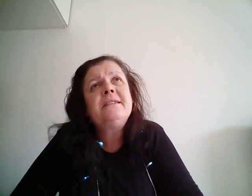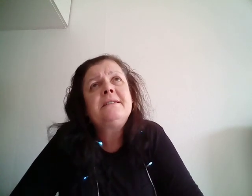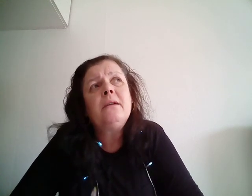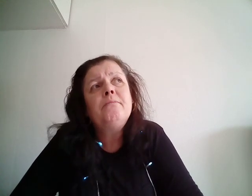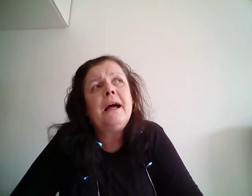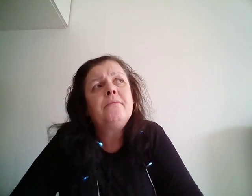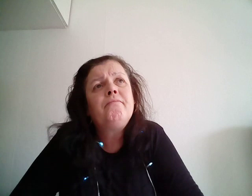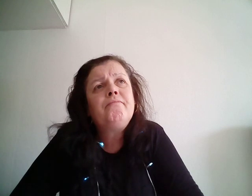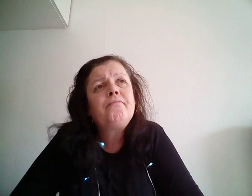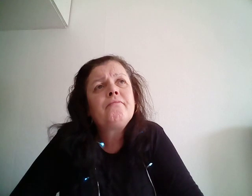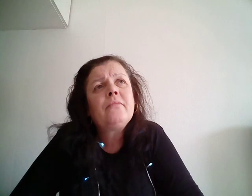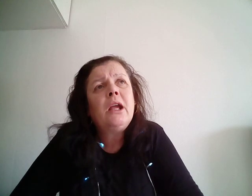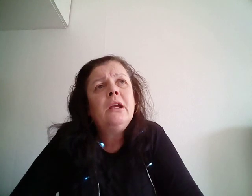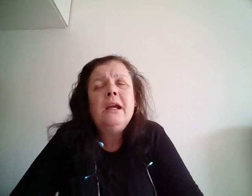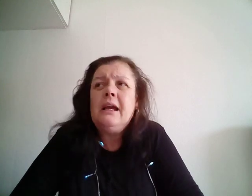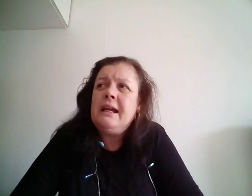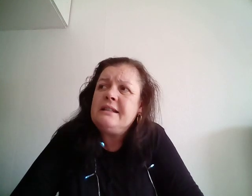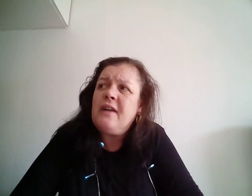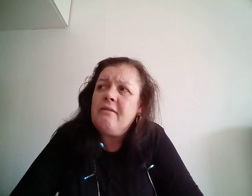this man? He's very,